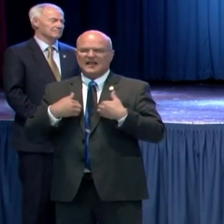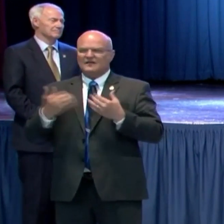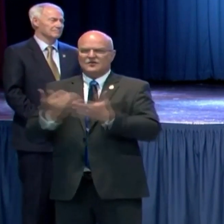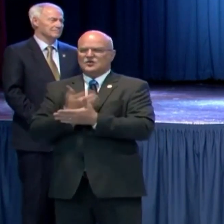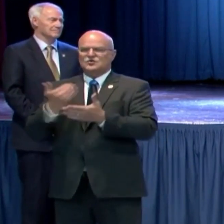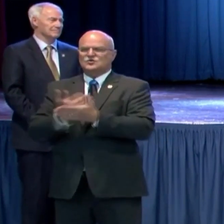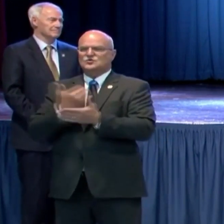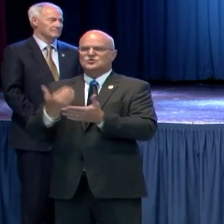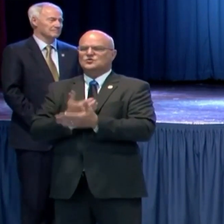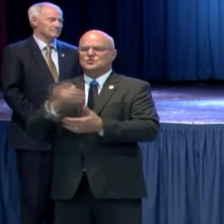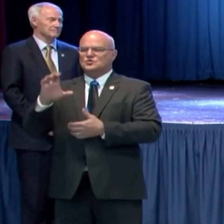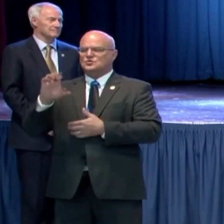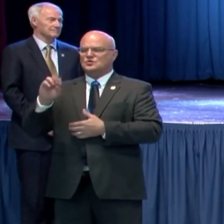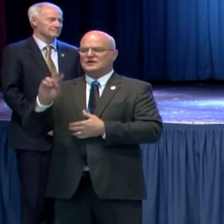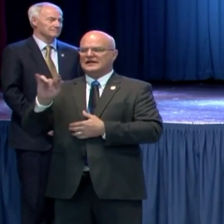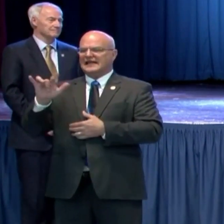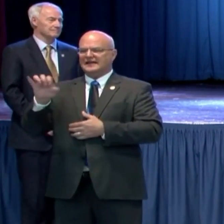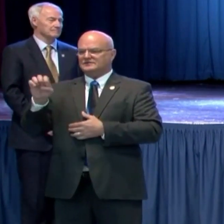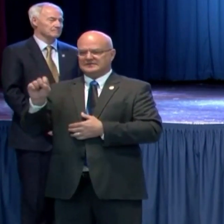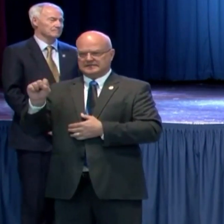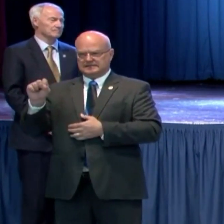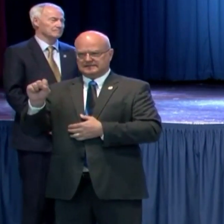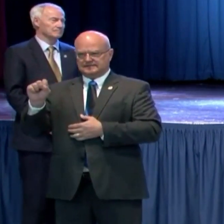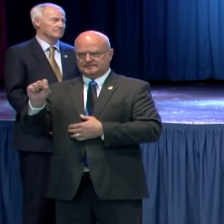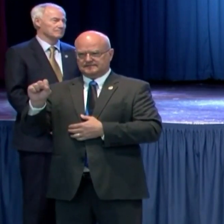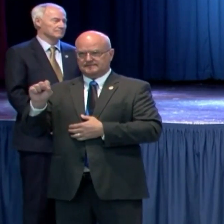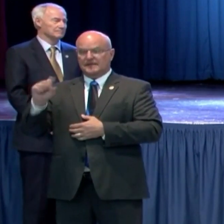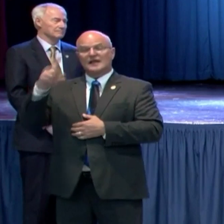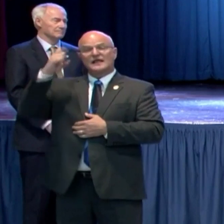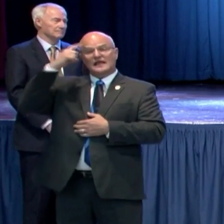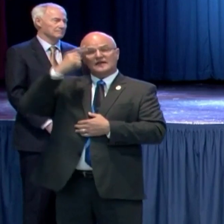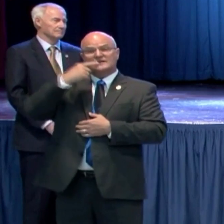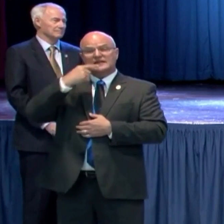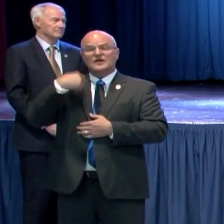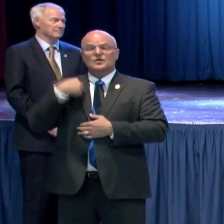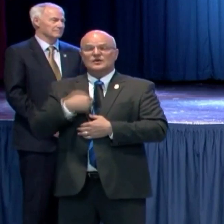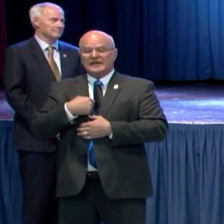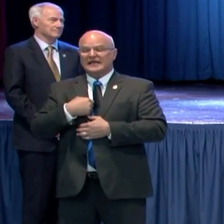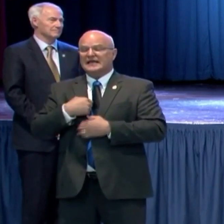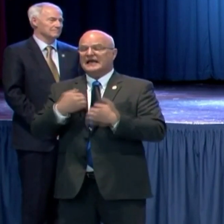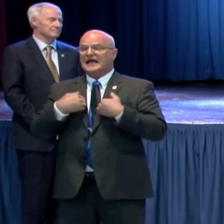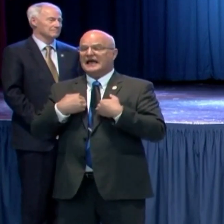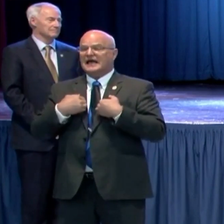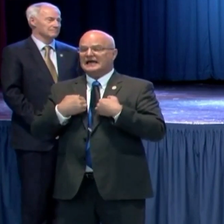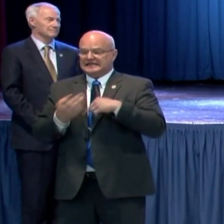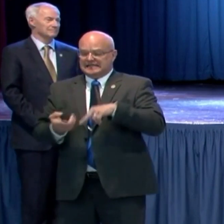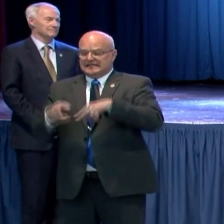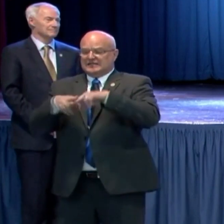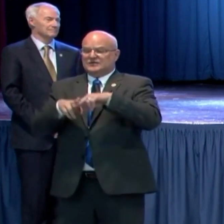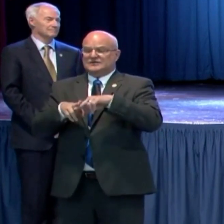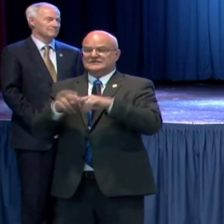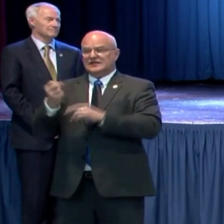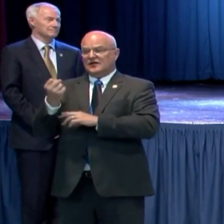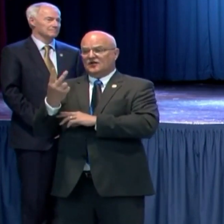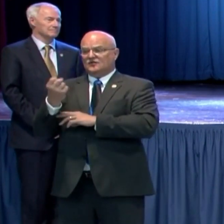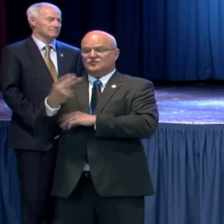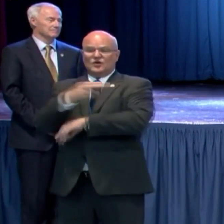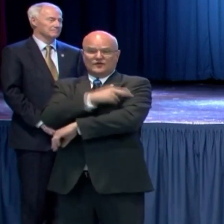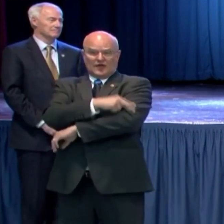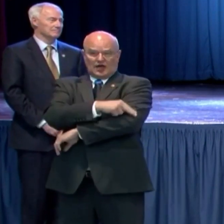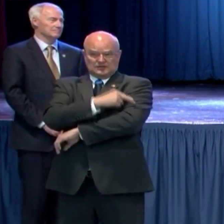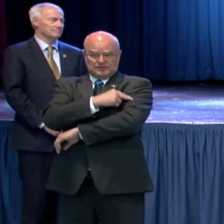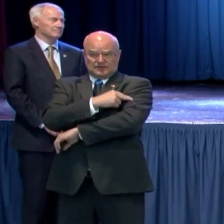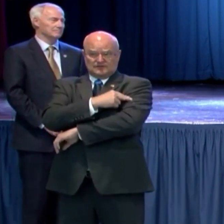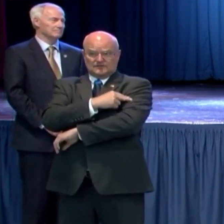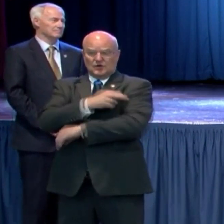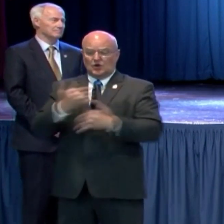new counties today. The governor mentioned that we had a net increase of 12 in our